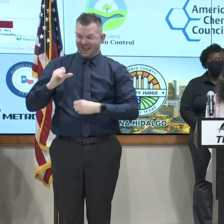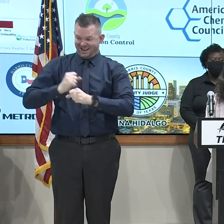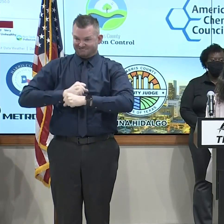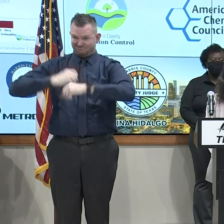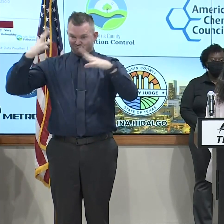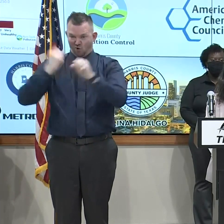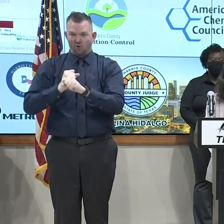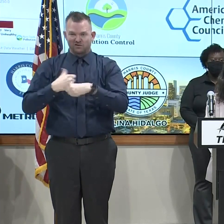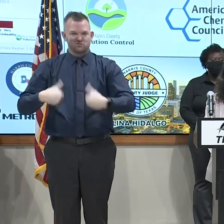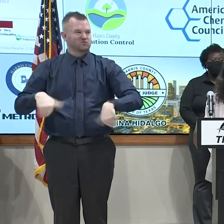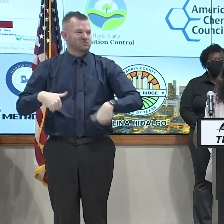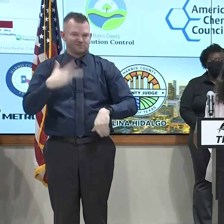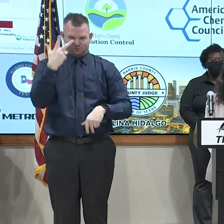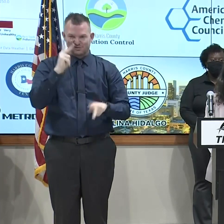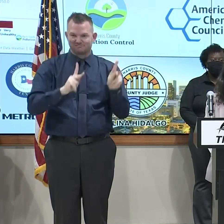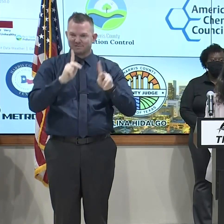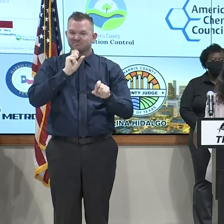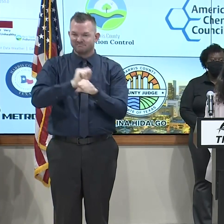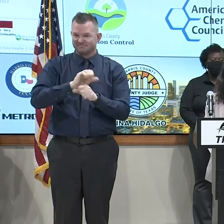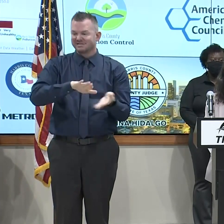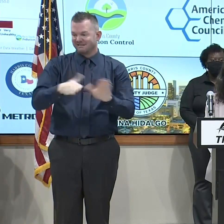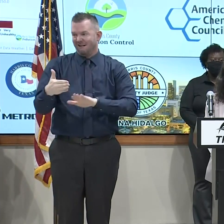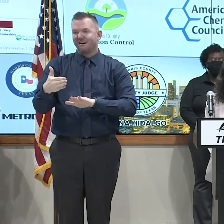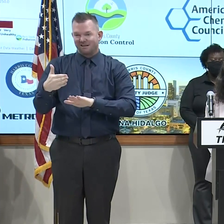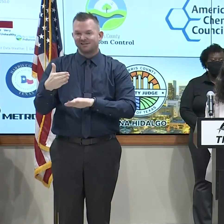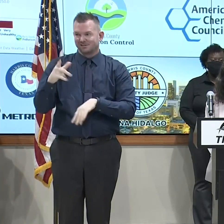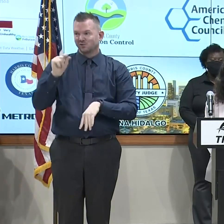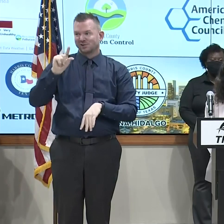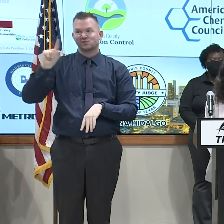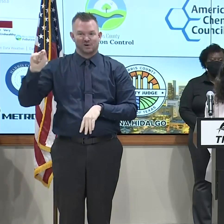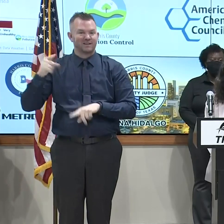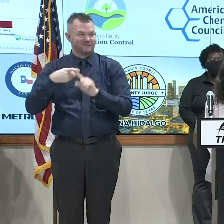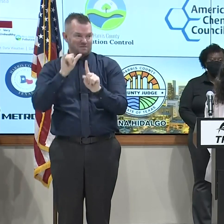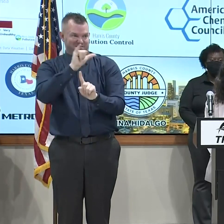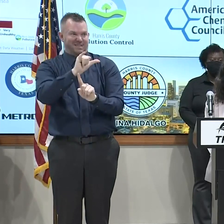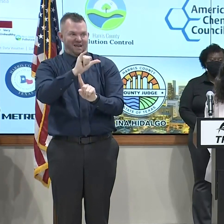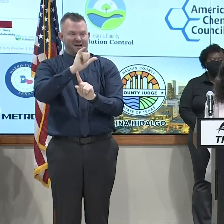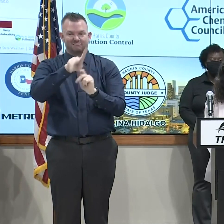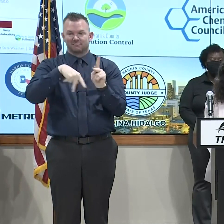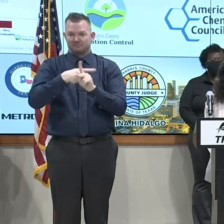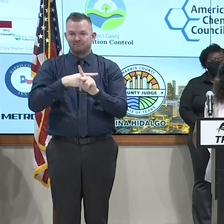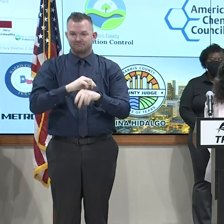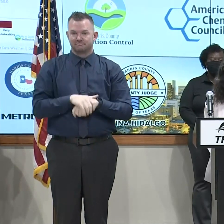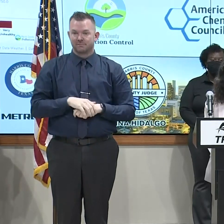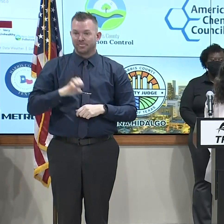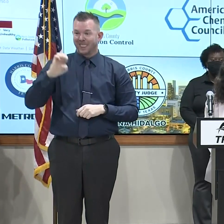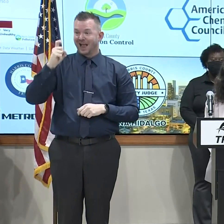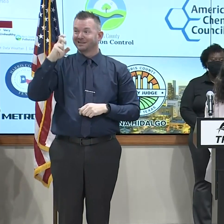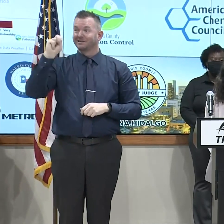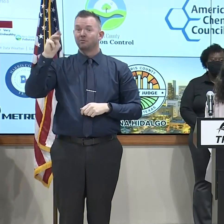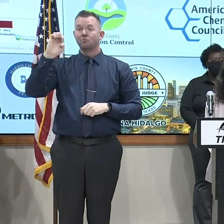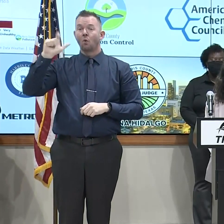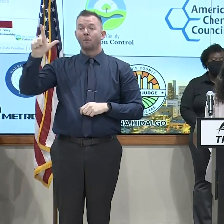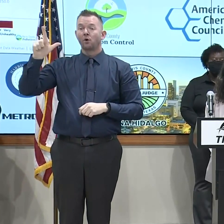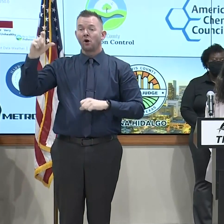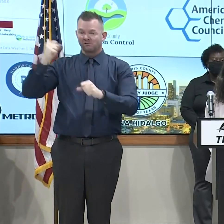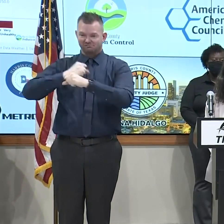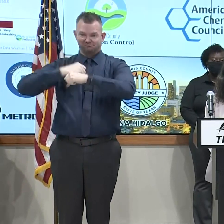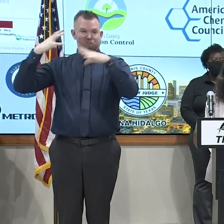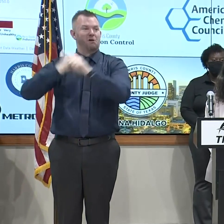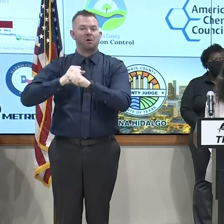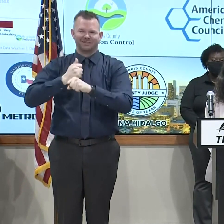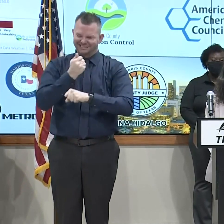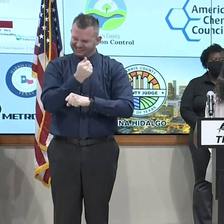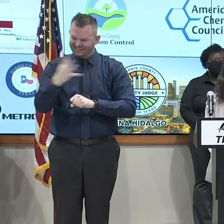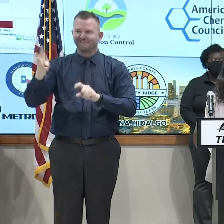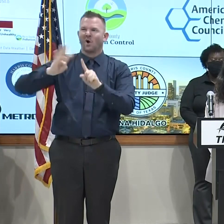February 2020. Like 3 lawsuits brought against ExxonMobil for explosions and several unauthorized releases of